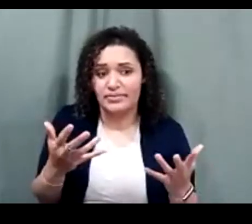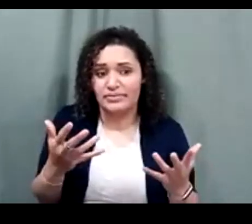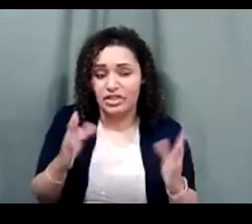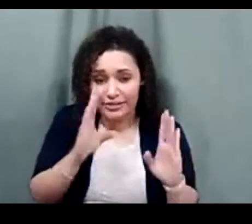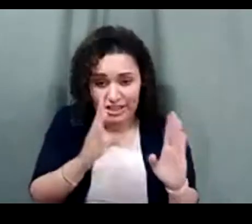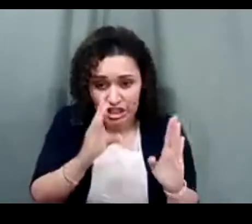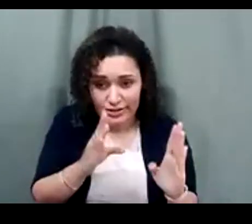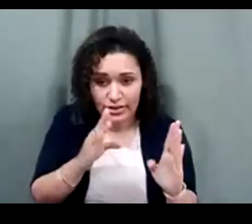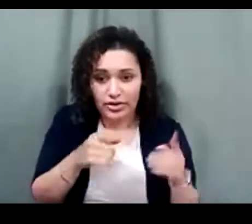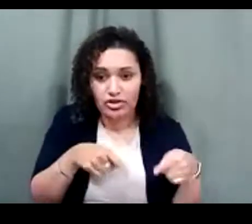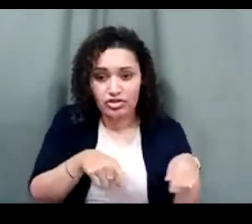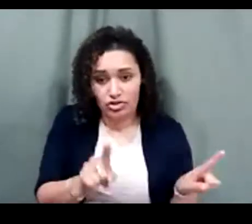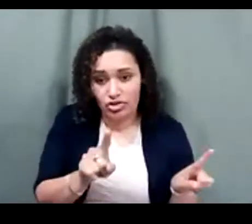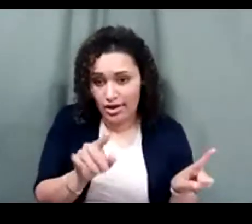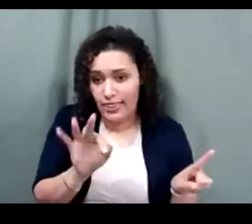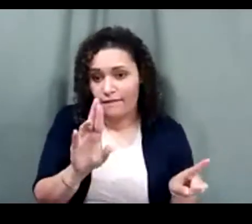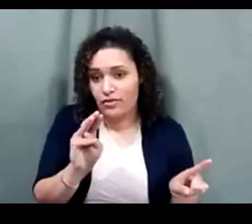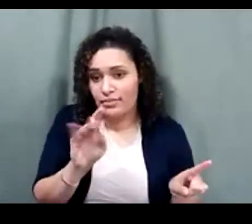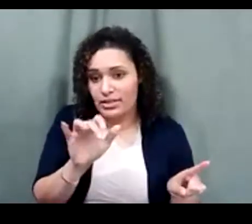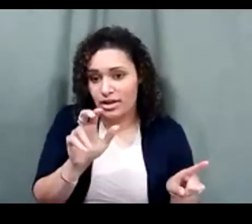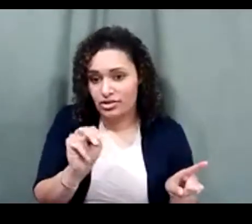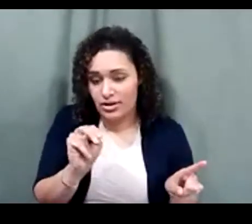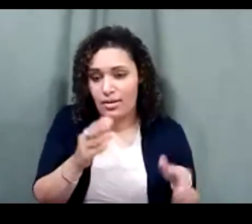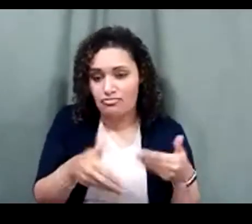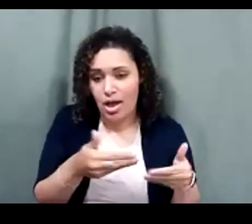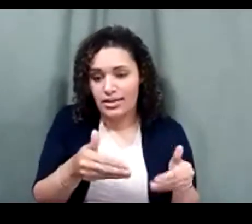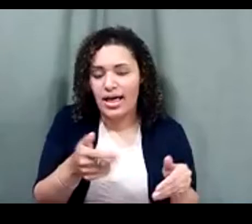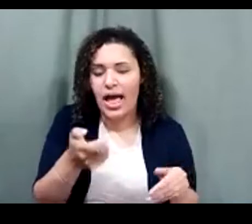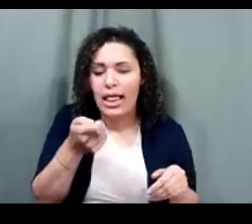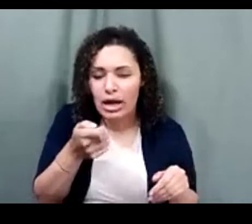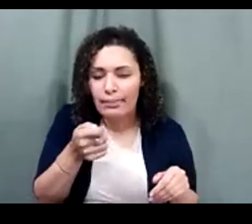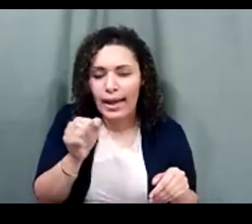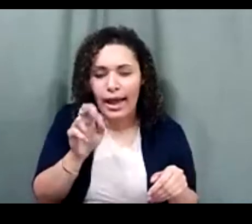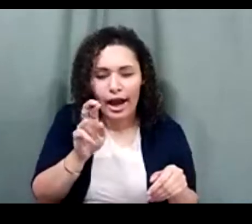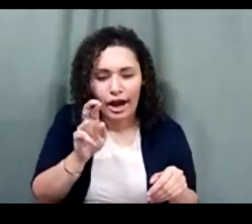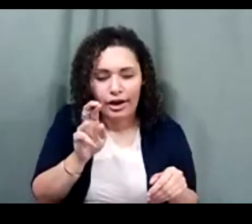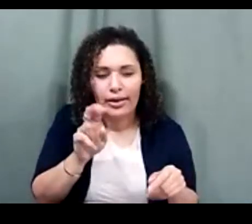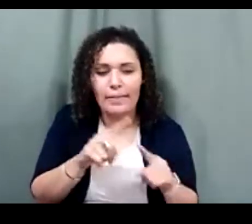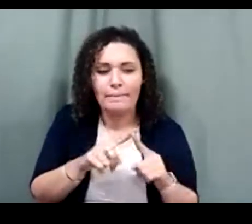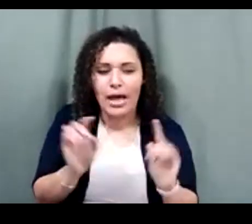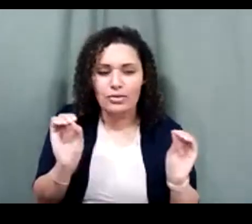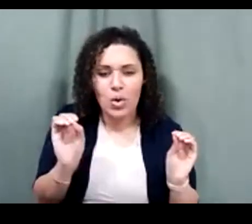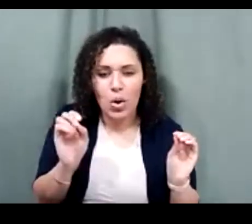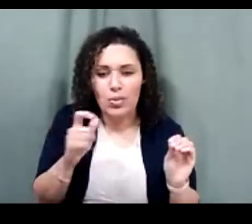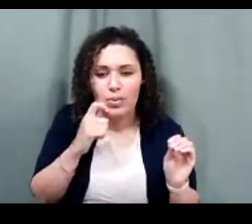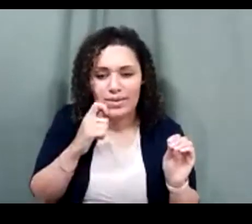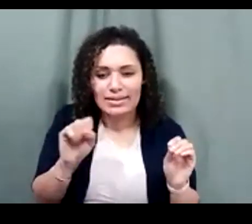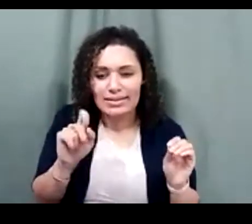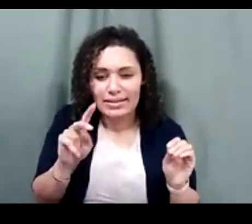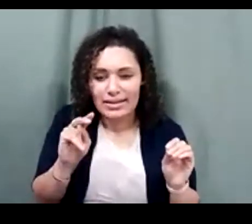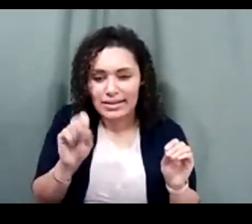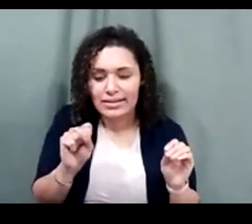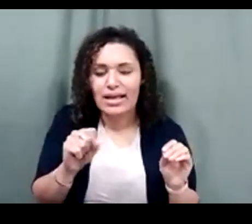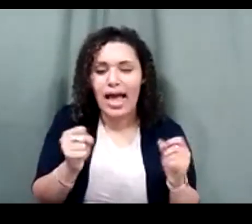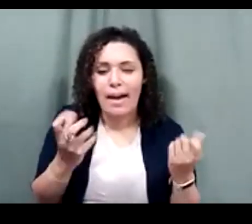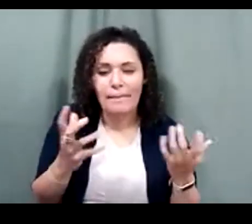attention throughout the fermentation process. We need to give them a little bit of air, but because there are no skins or anything in there, the amount of air they need, and because we're not